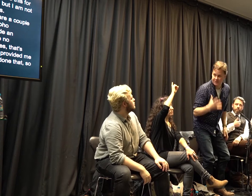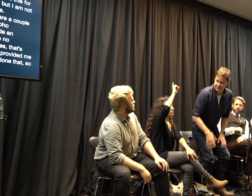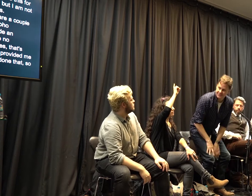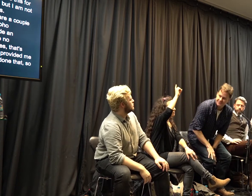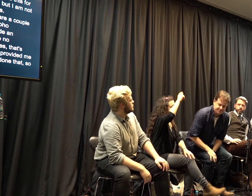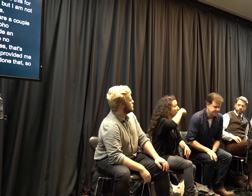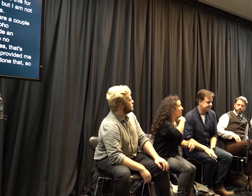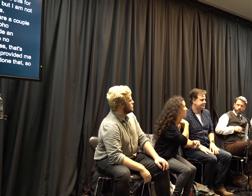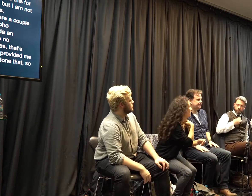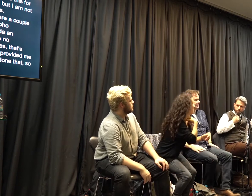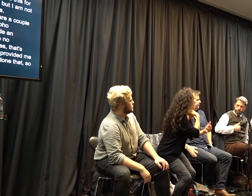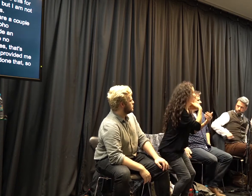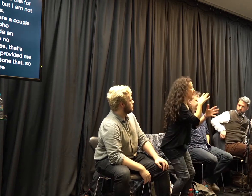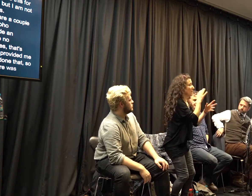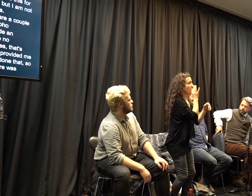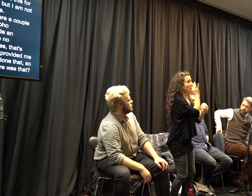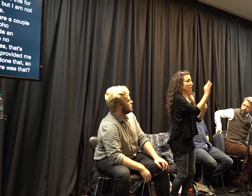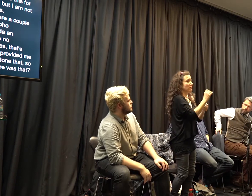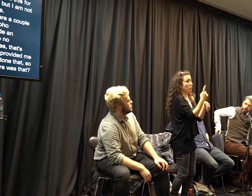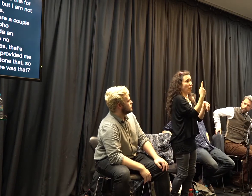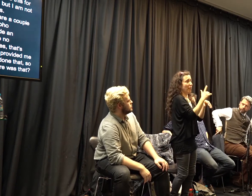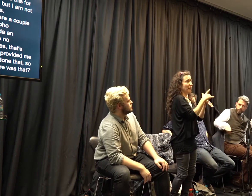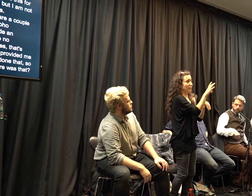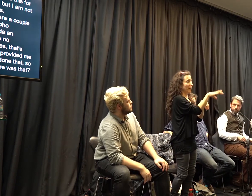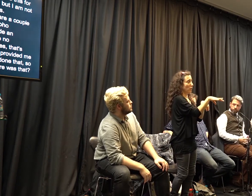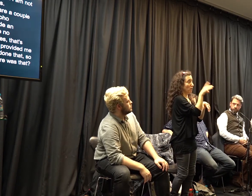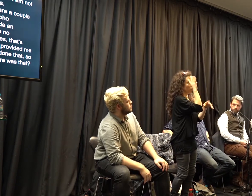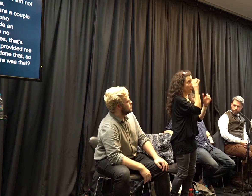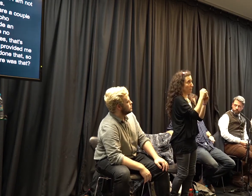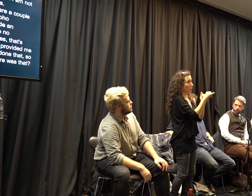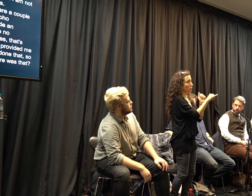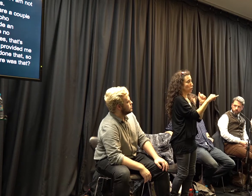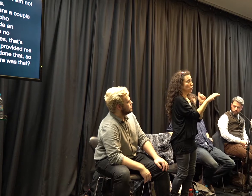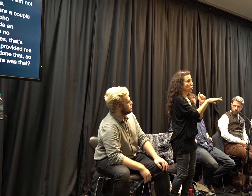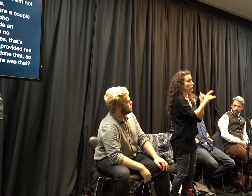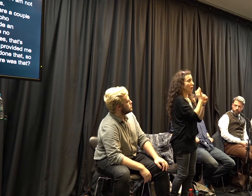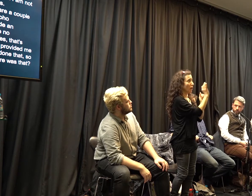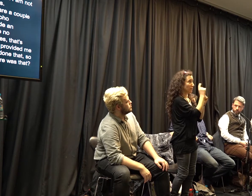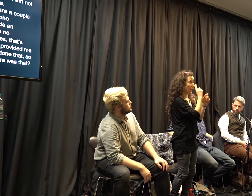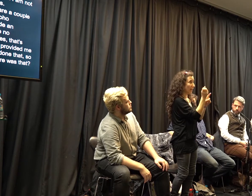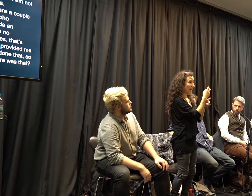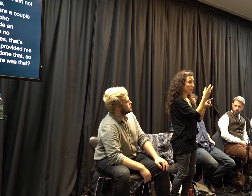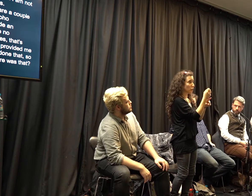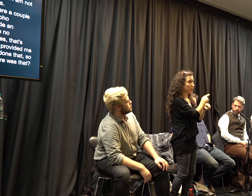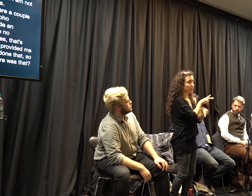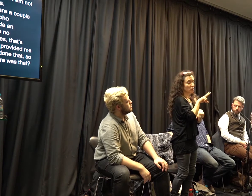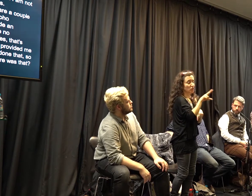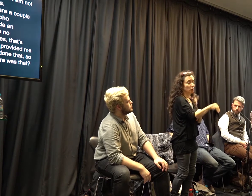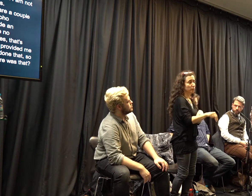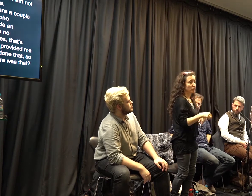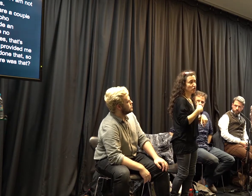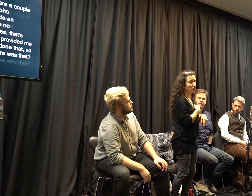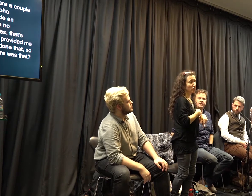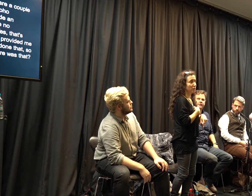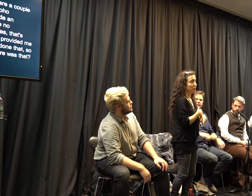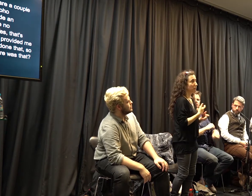was that? Soho Playhouse. I've done that on 2 occasions. Well, I did ask a theatre venue, I can't remember which it was,